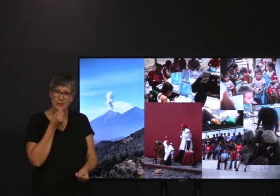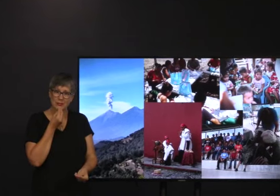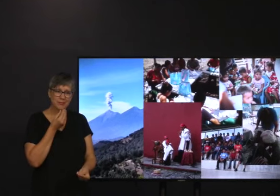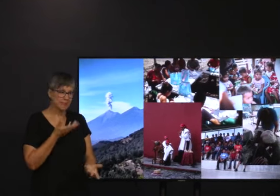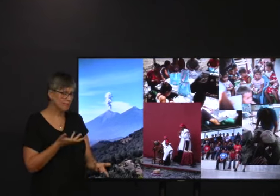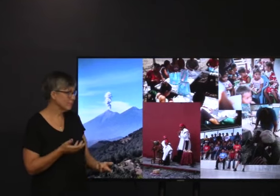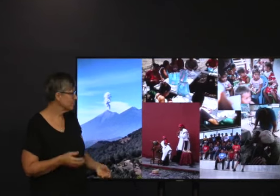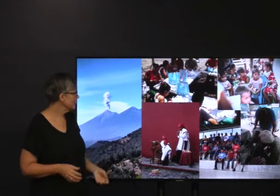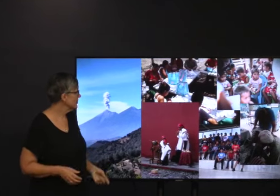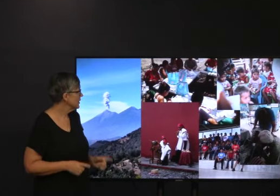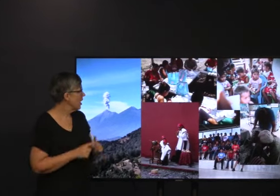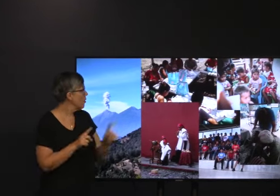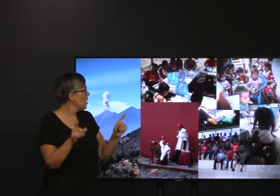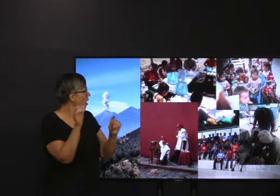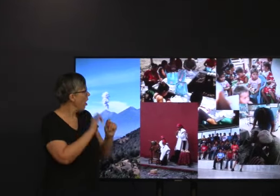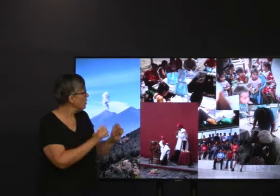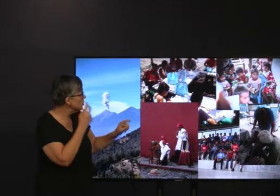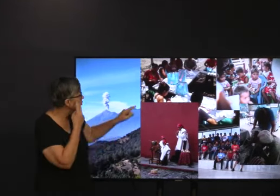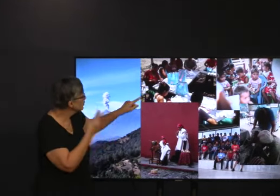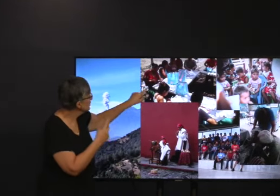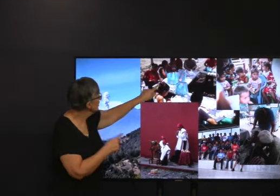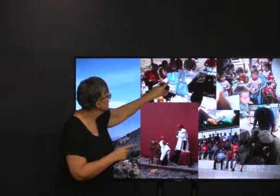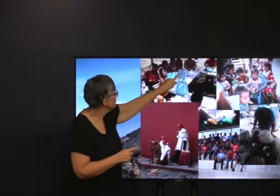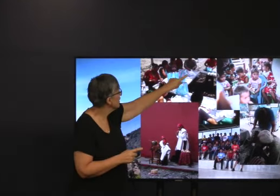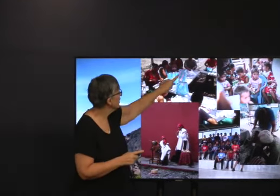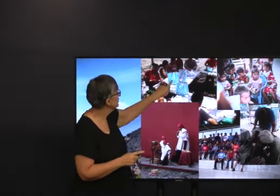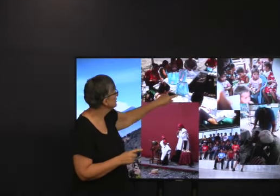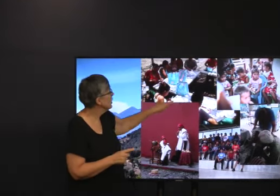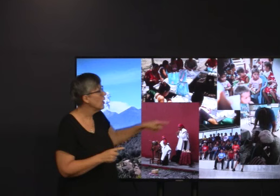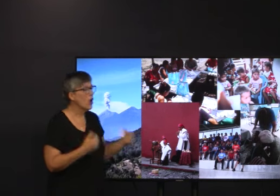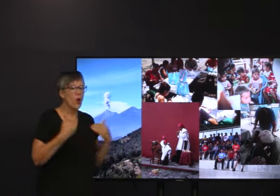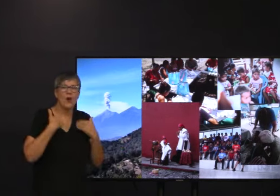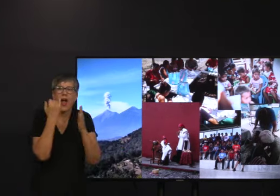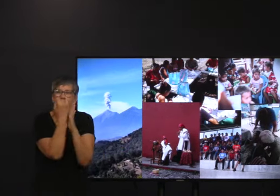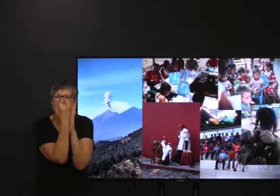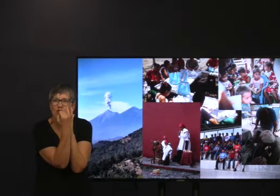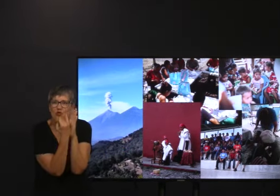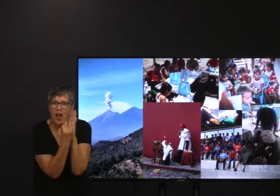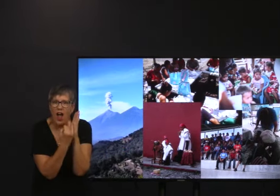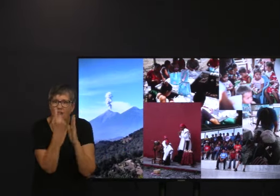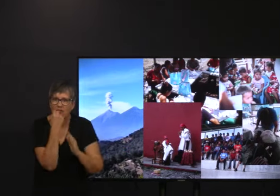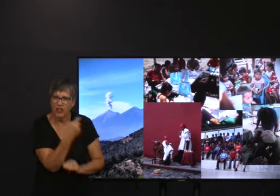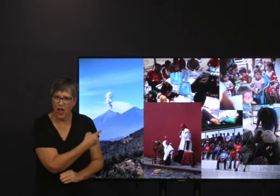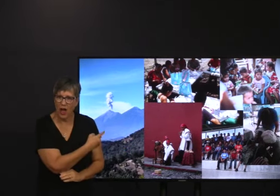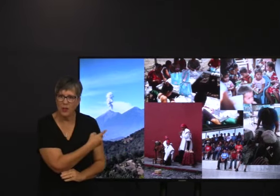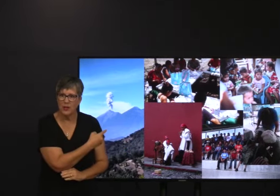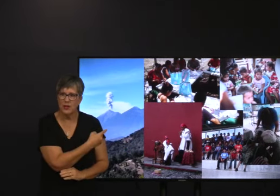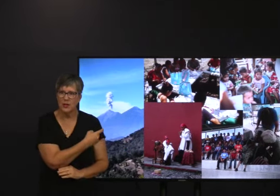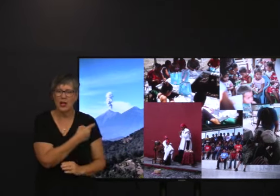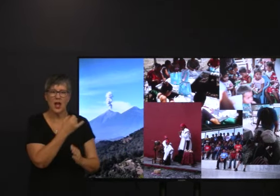full of food that we provide to people. But also we look and see, we have drawings for